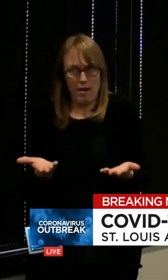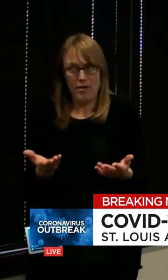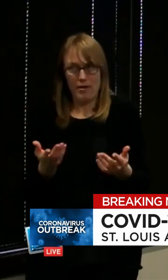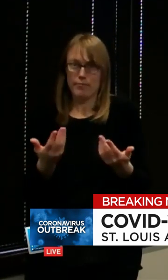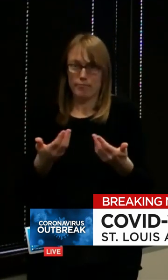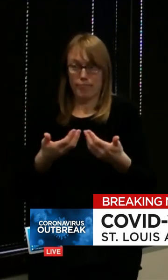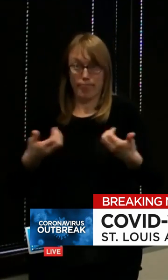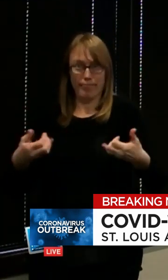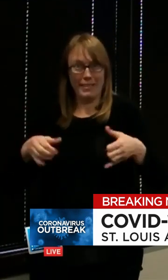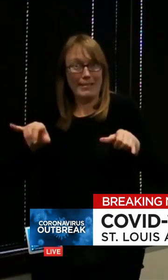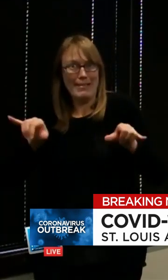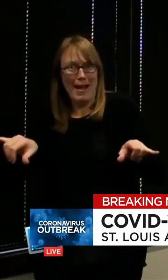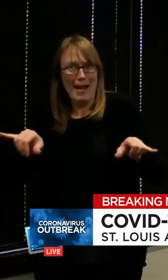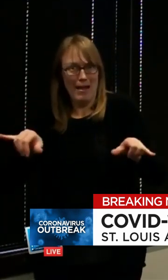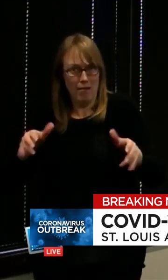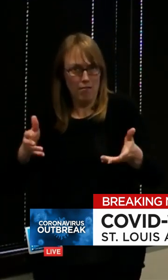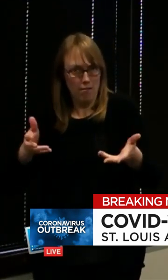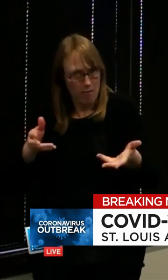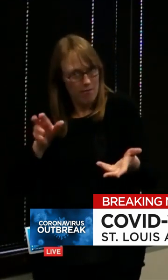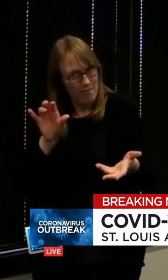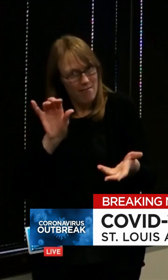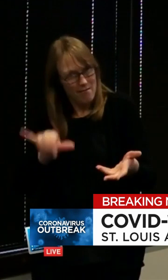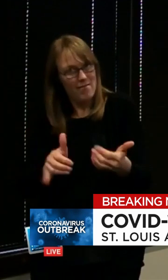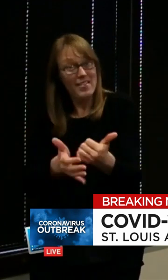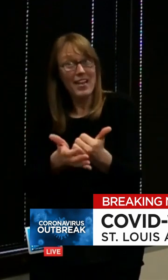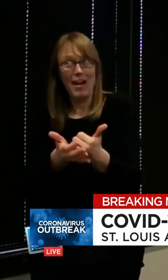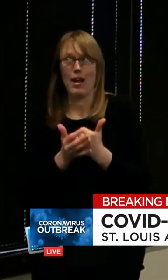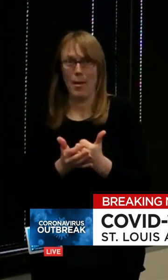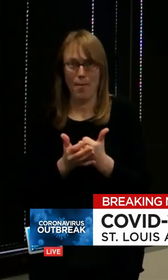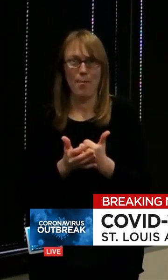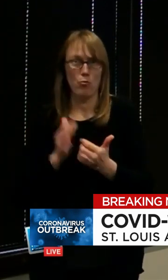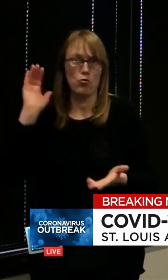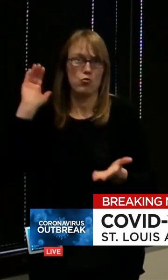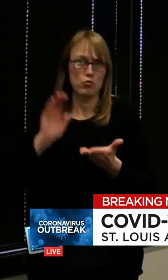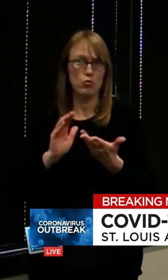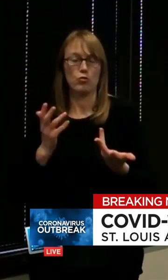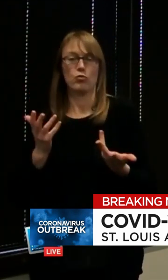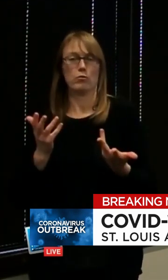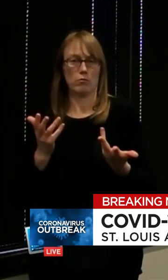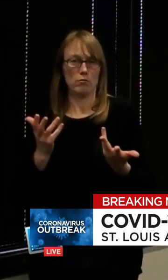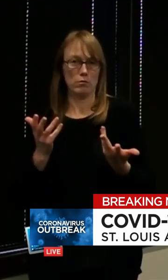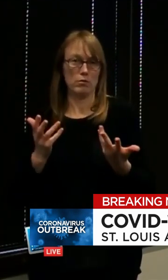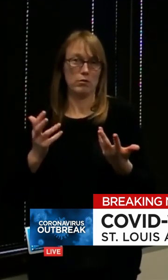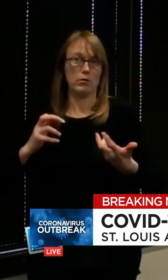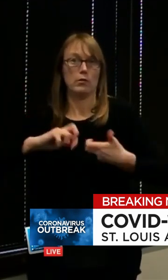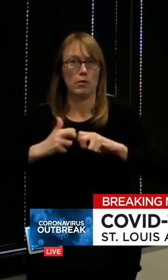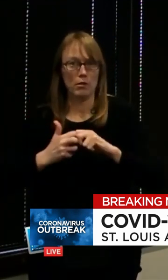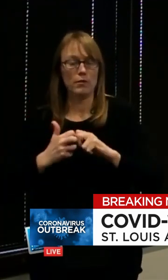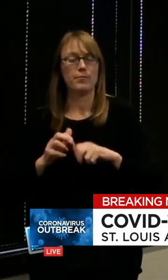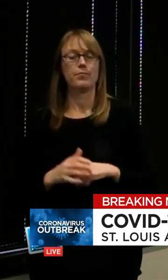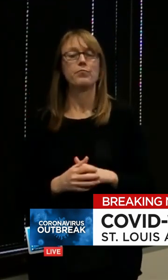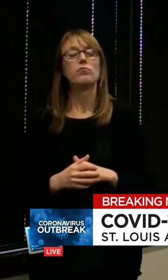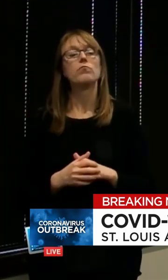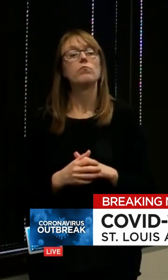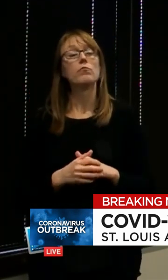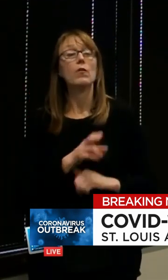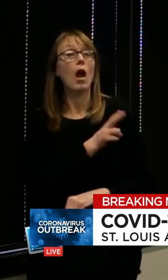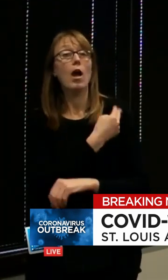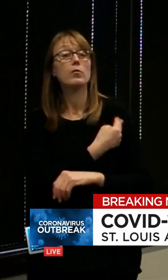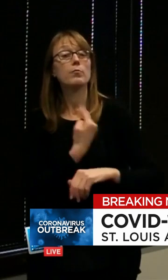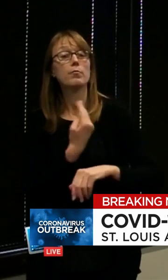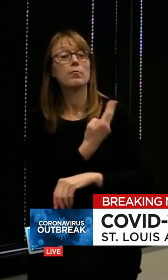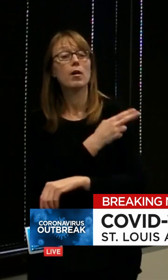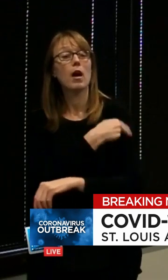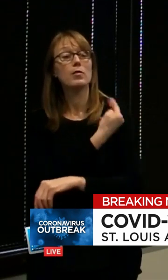here. So as you can see, the hospitalizations have increased from 468